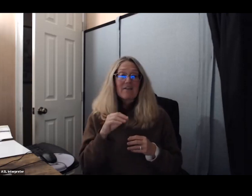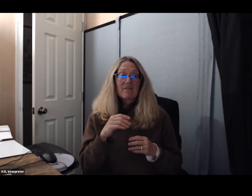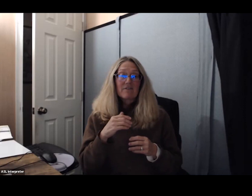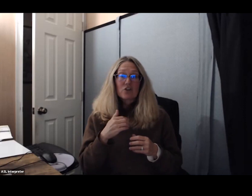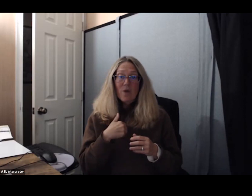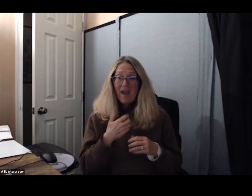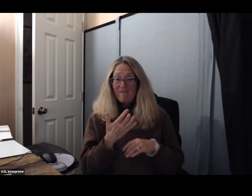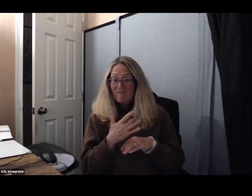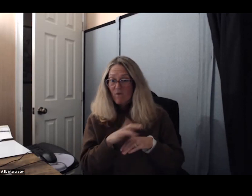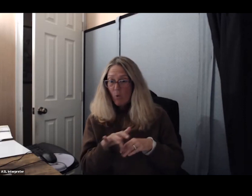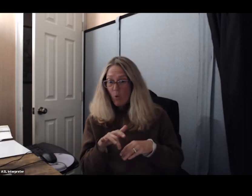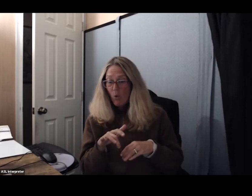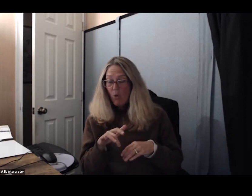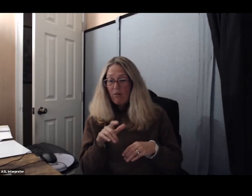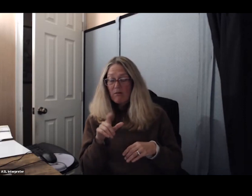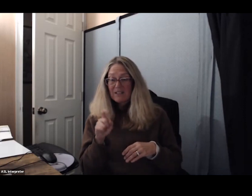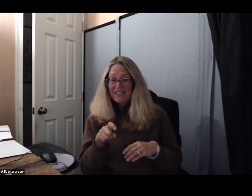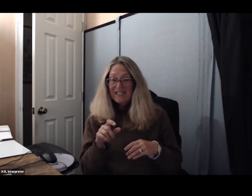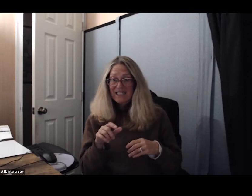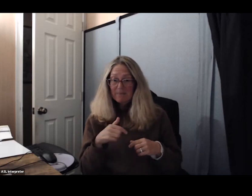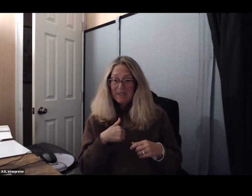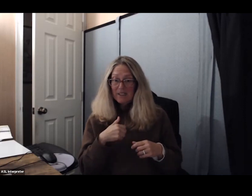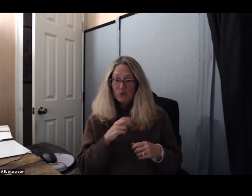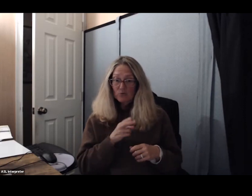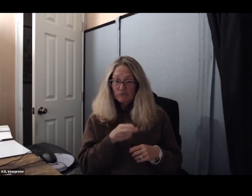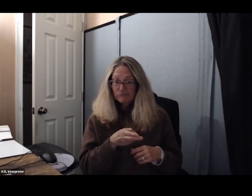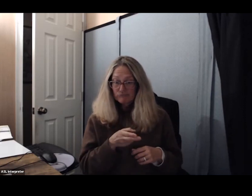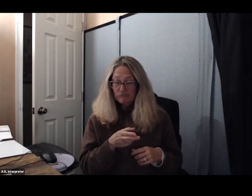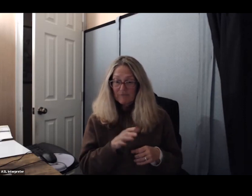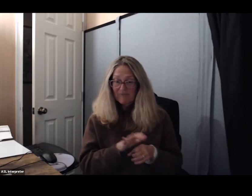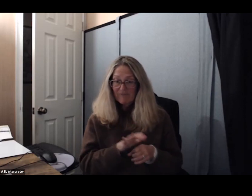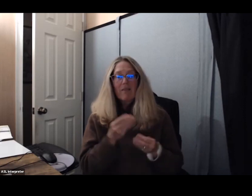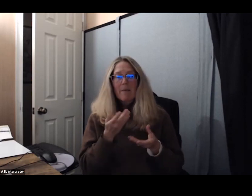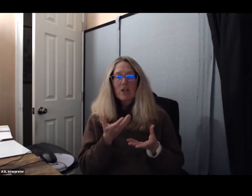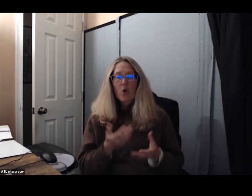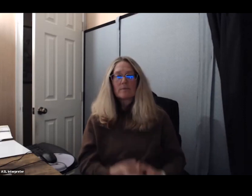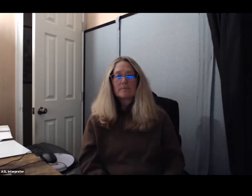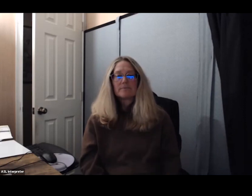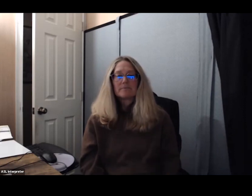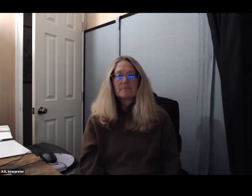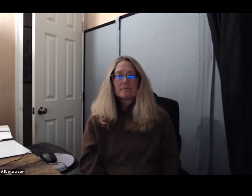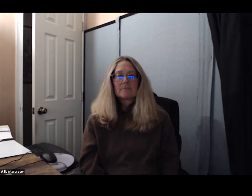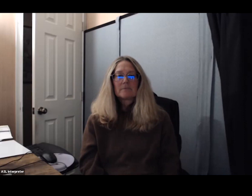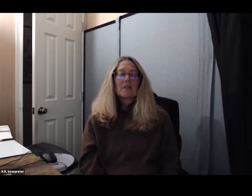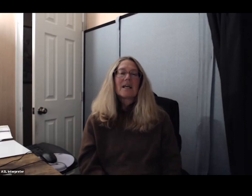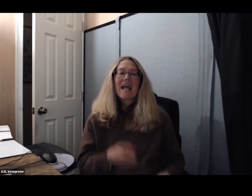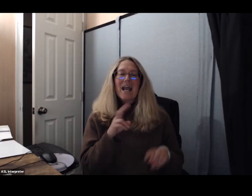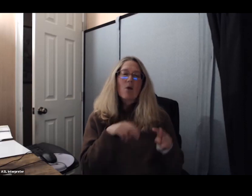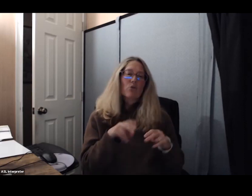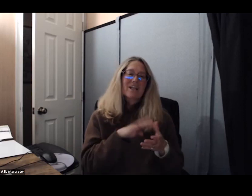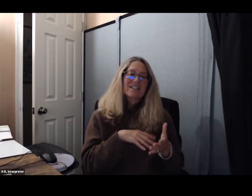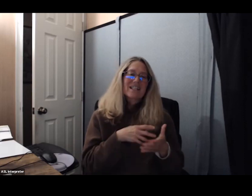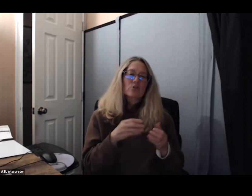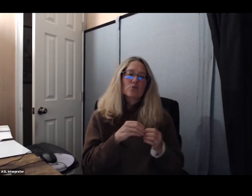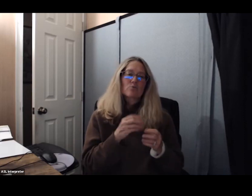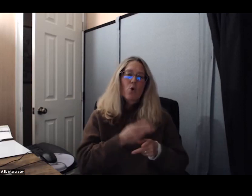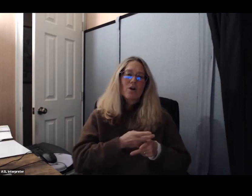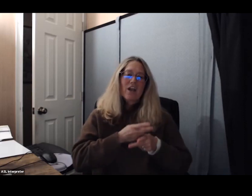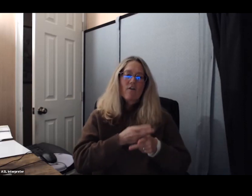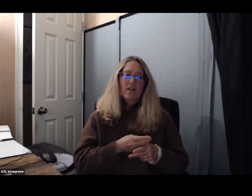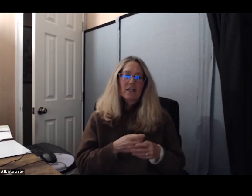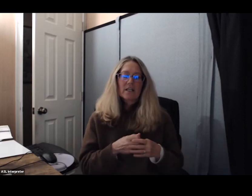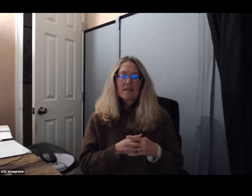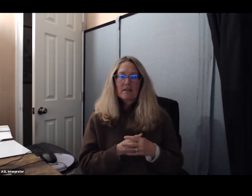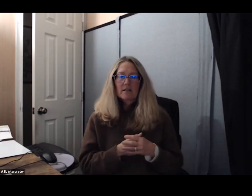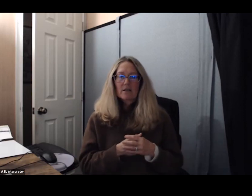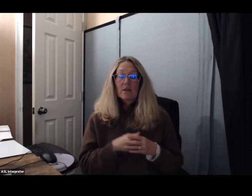that you think I could fill, just let me know. And we can look at schedules more carefully. Okay, and we